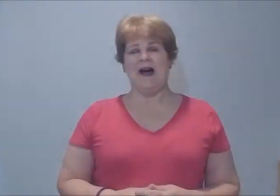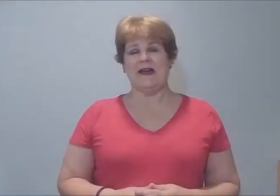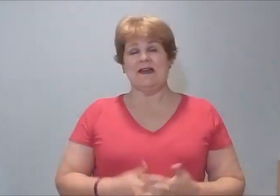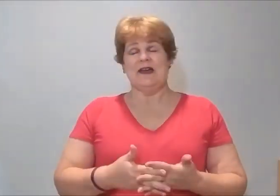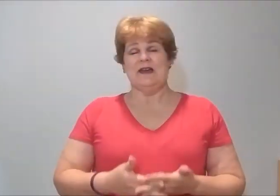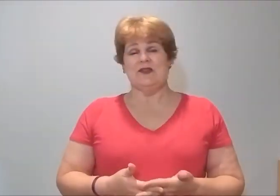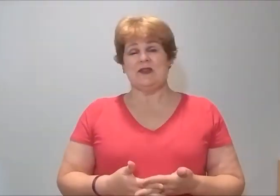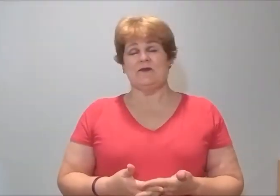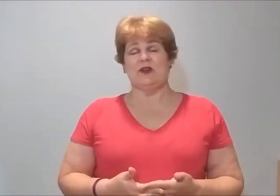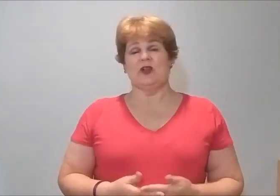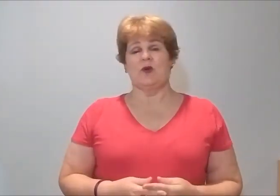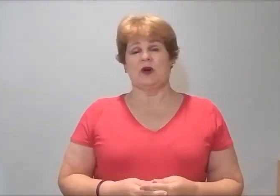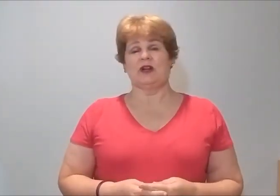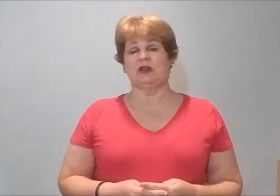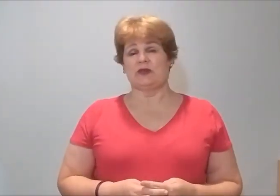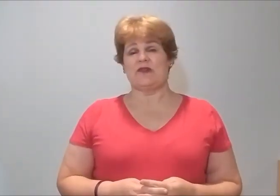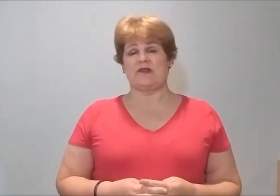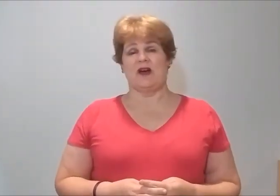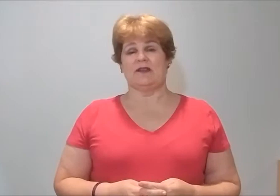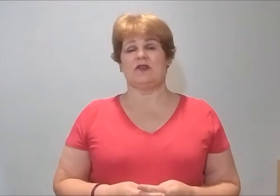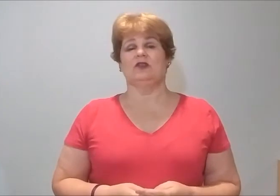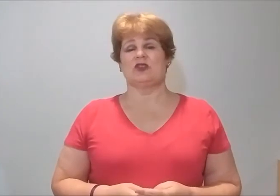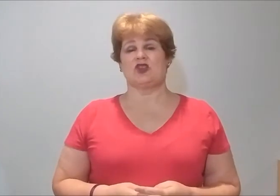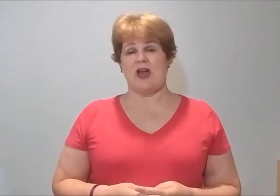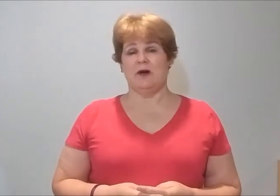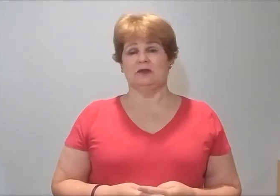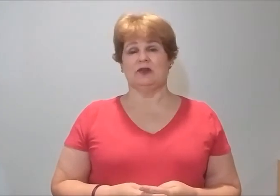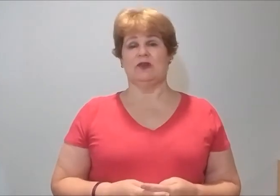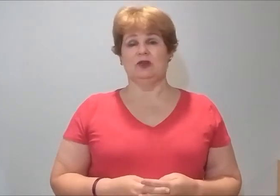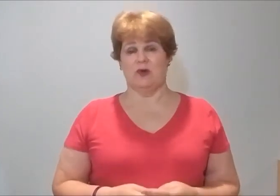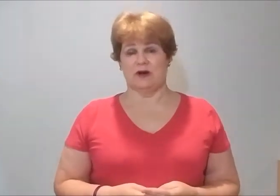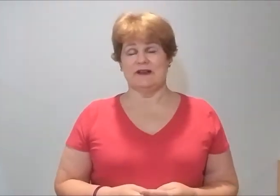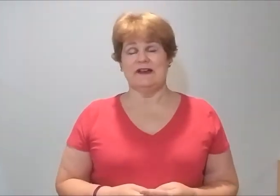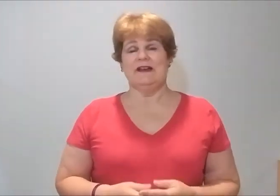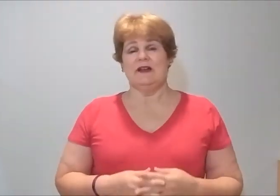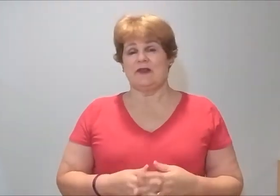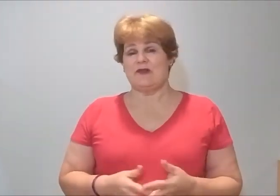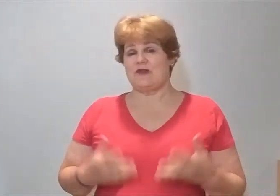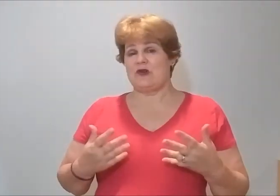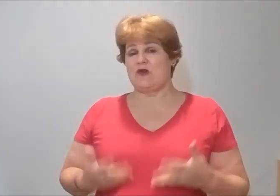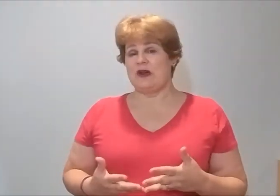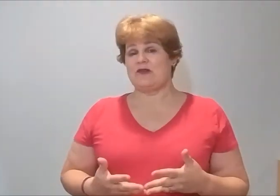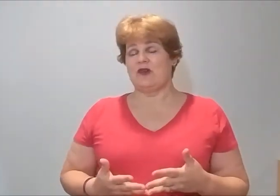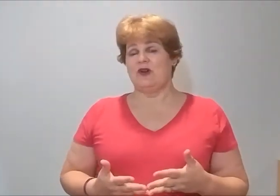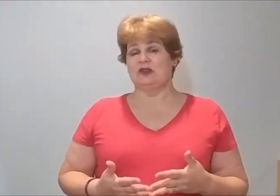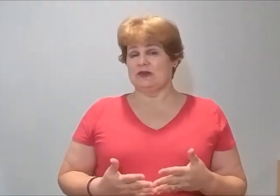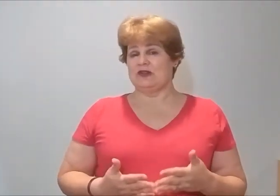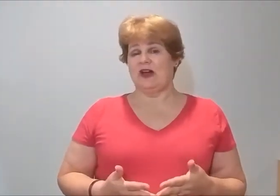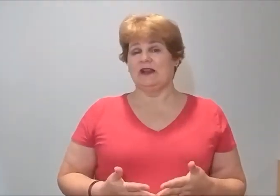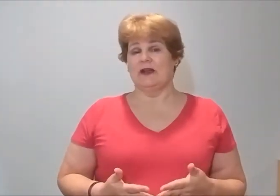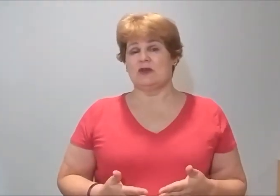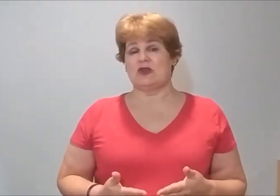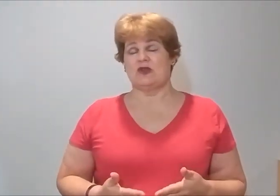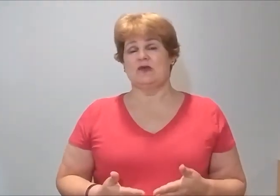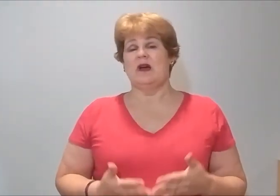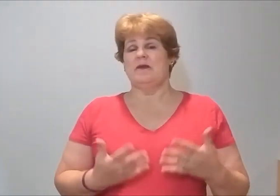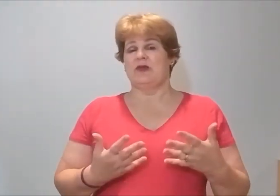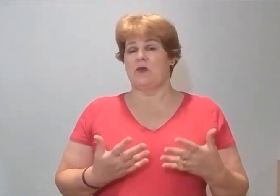Hi, in this video we're going to learn the signs to shout to the Lord. Now this is a great song to learn sign language to. The words